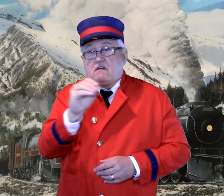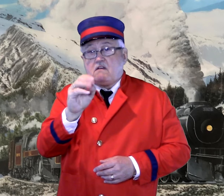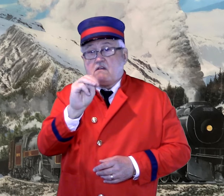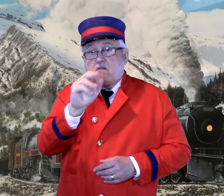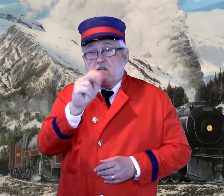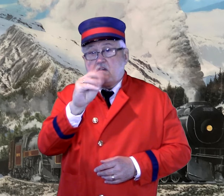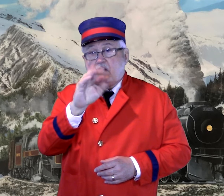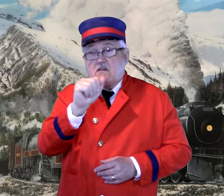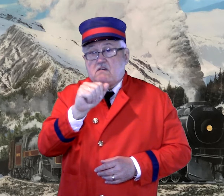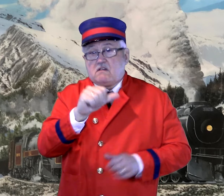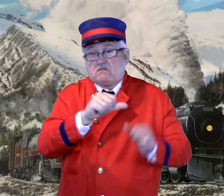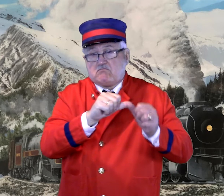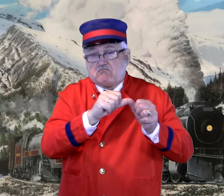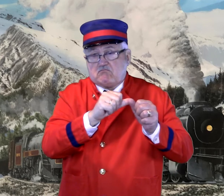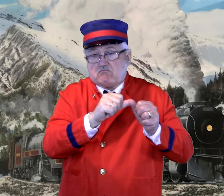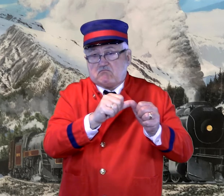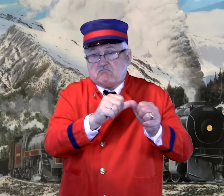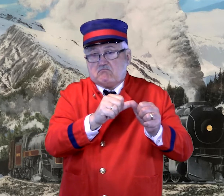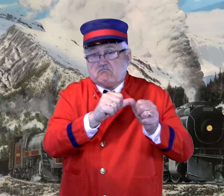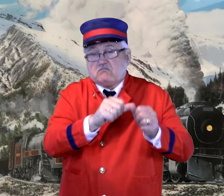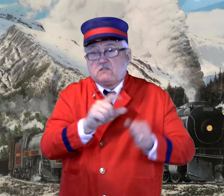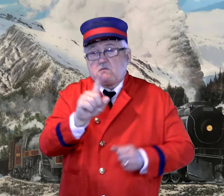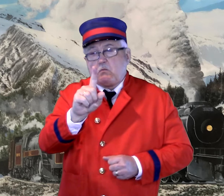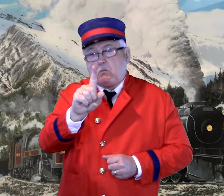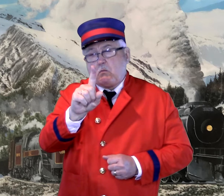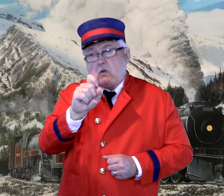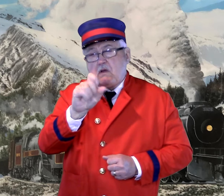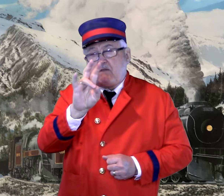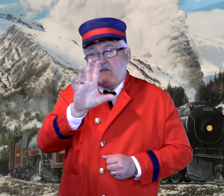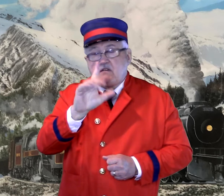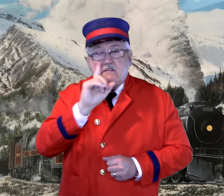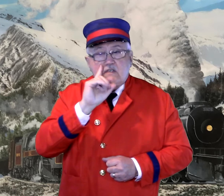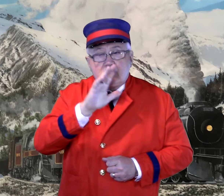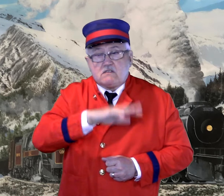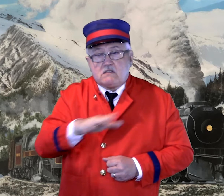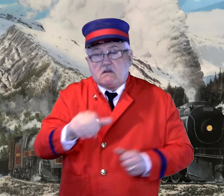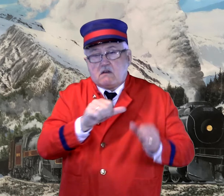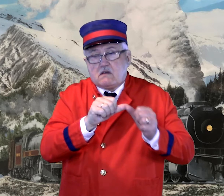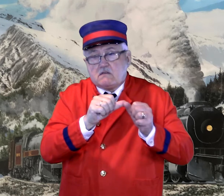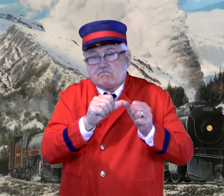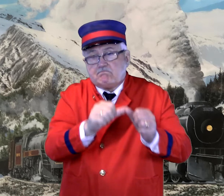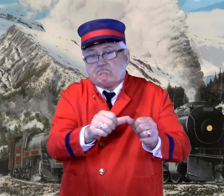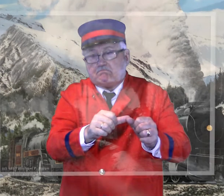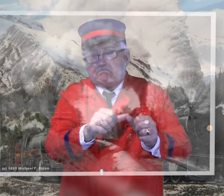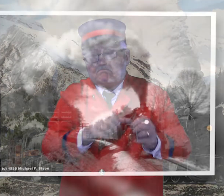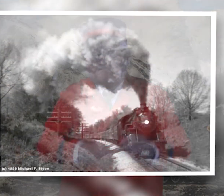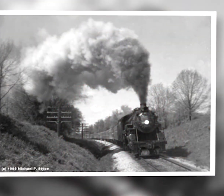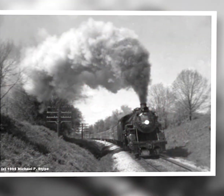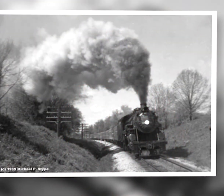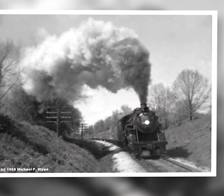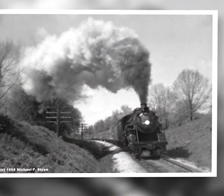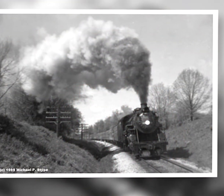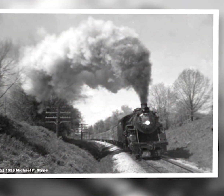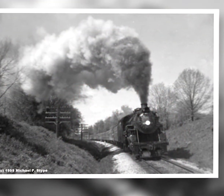from Alberta and Manitoba who continued to attend in Winnipeg. At that time, there was about 175